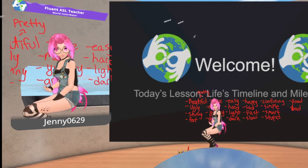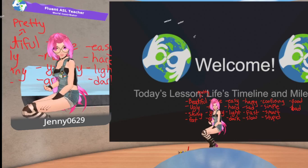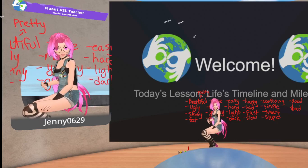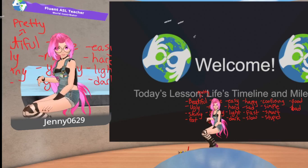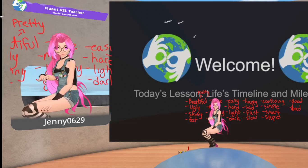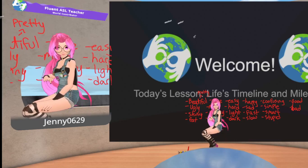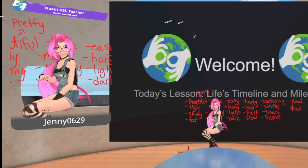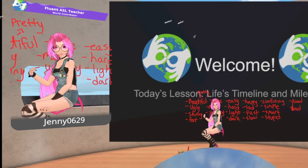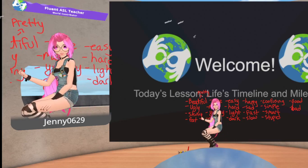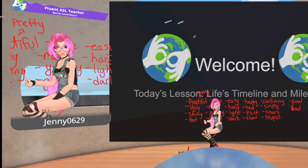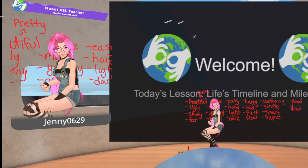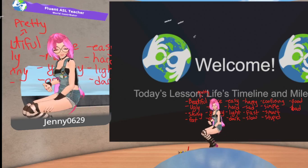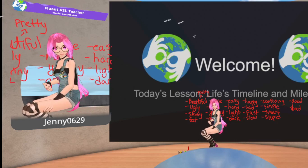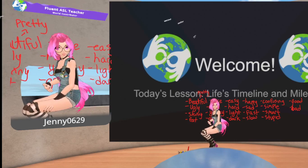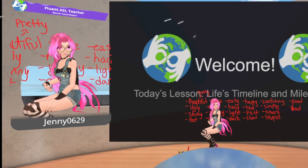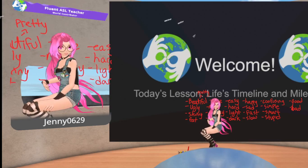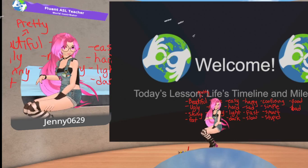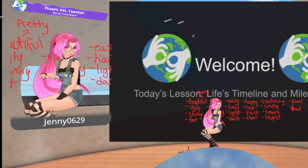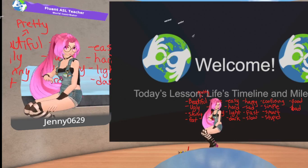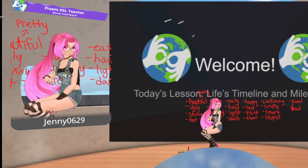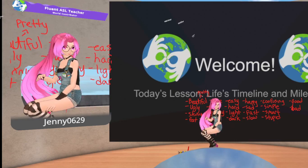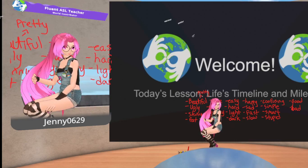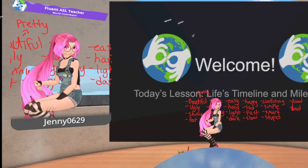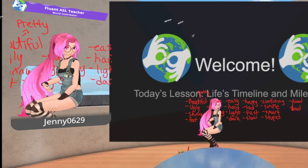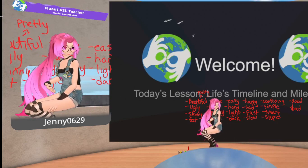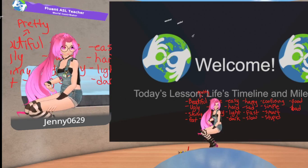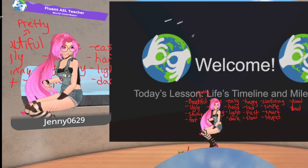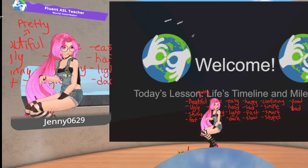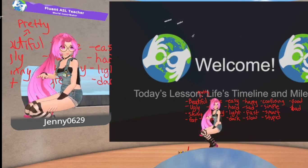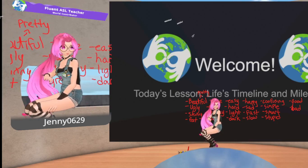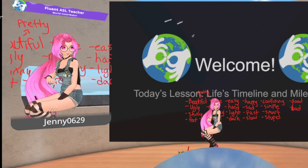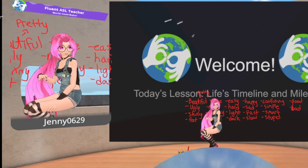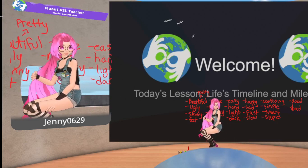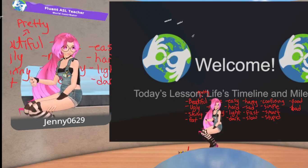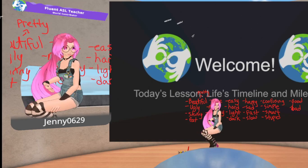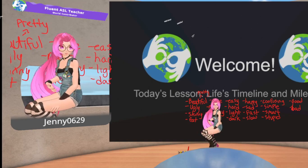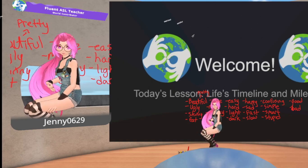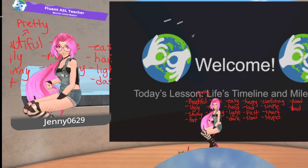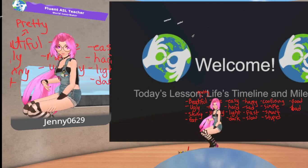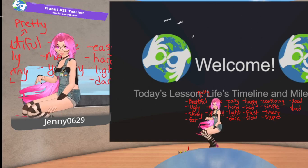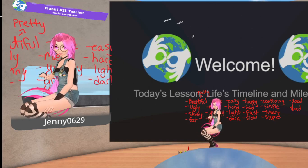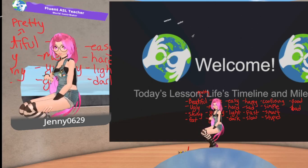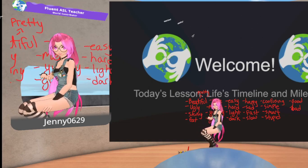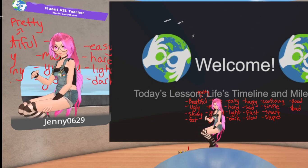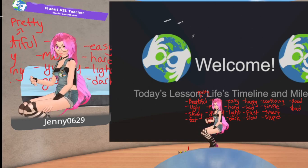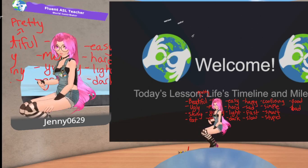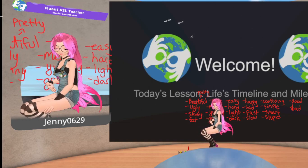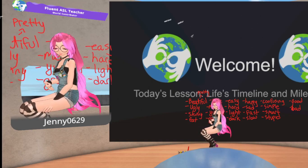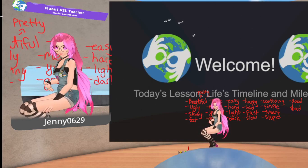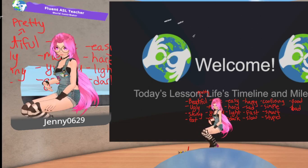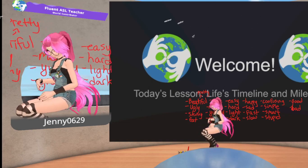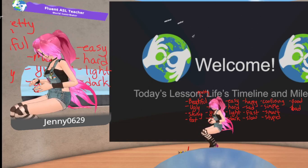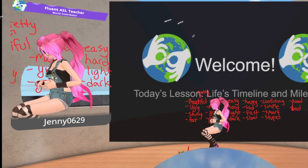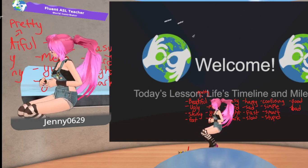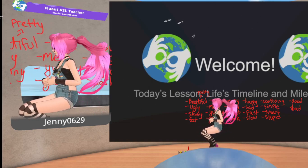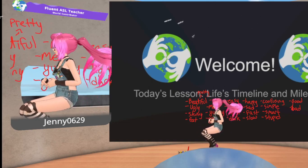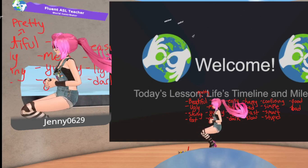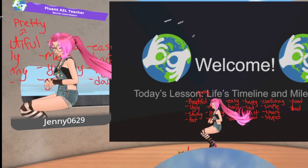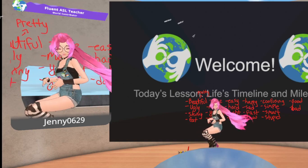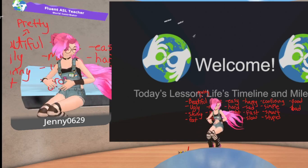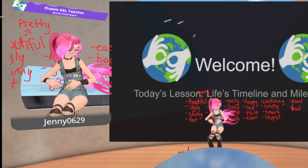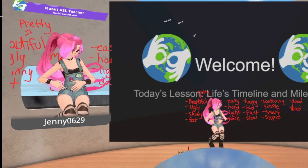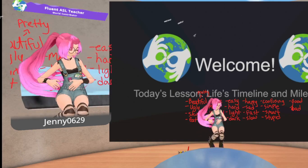I go out? Showing the front of my tummy. Pregnant. Pregnant! Yes, pregnant. There's